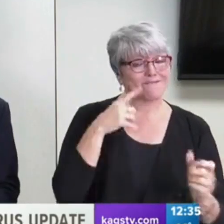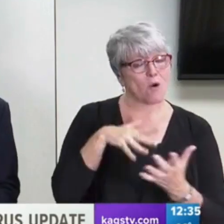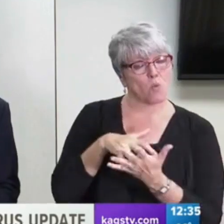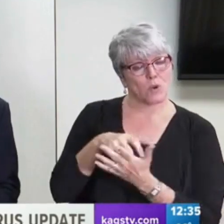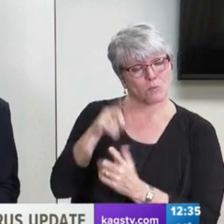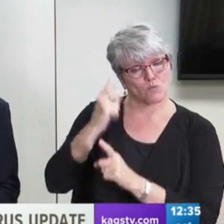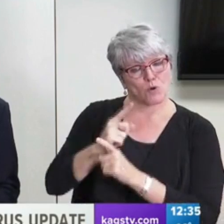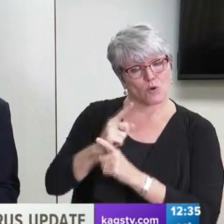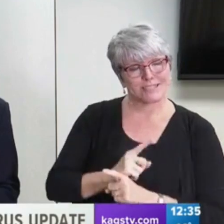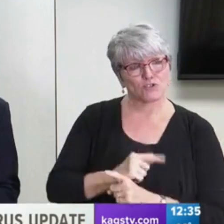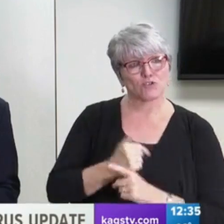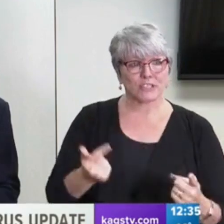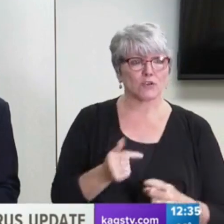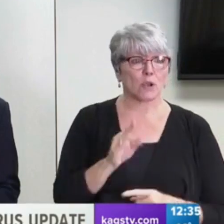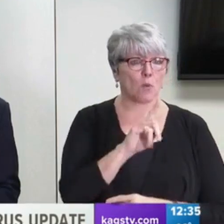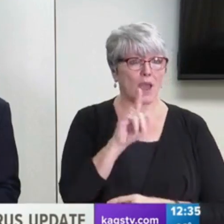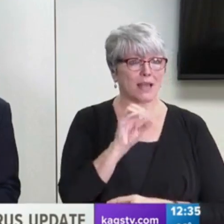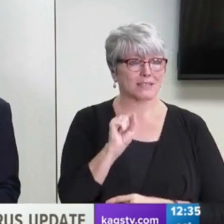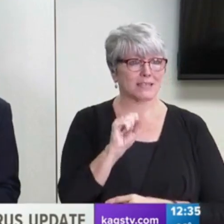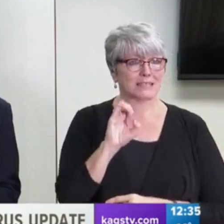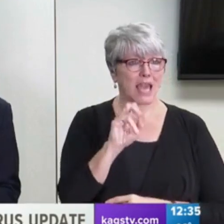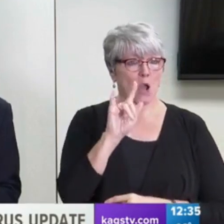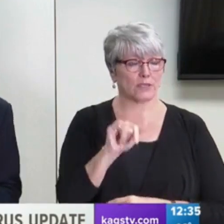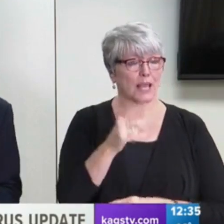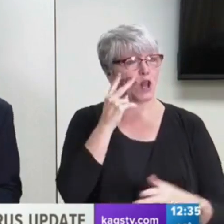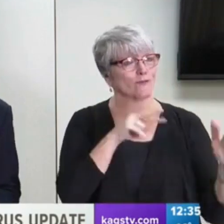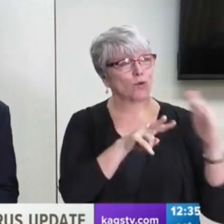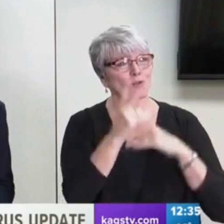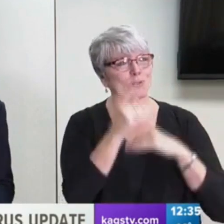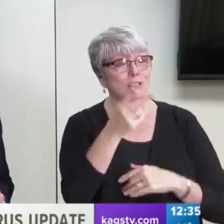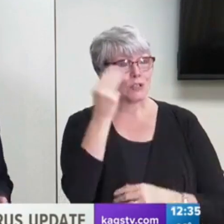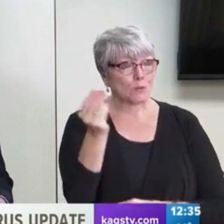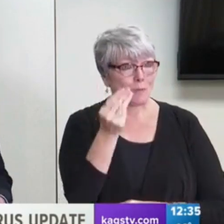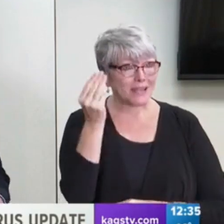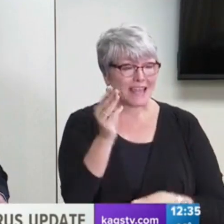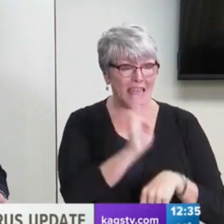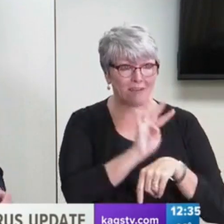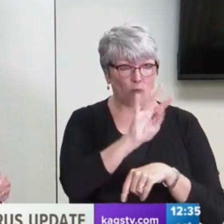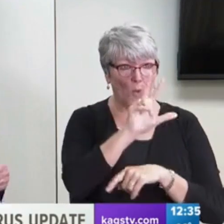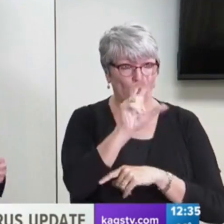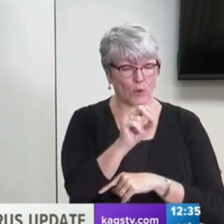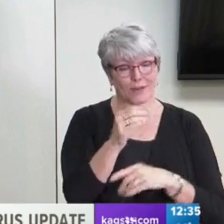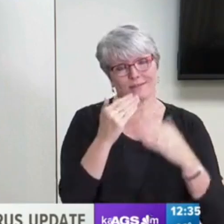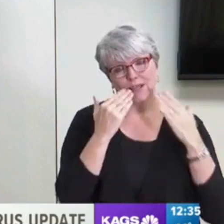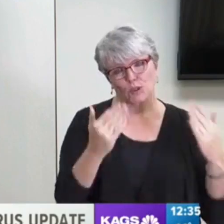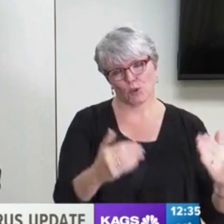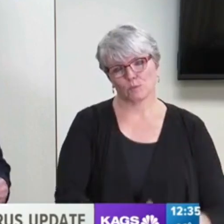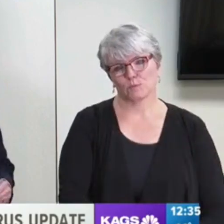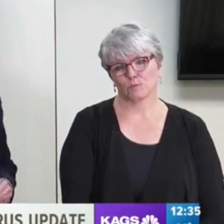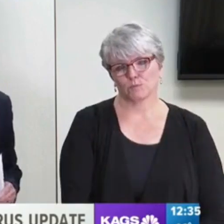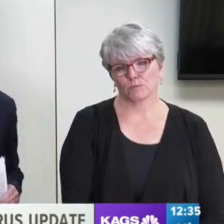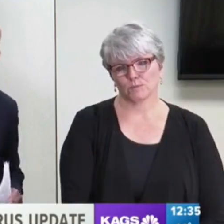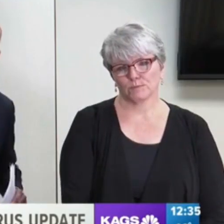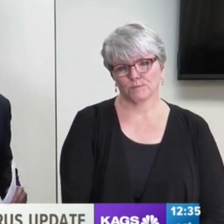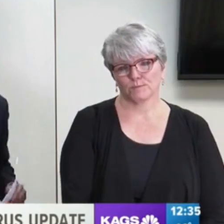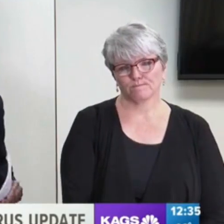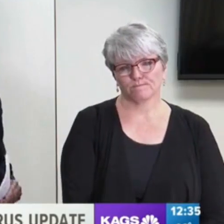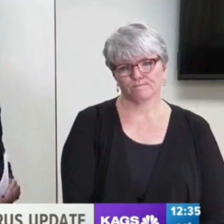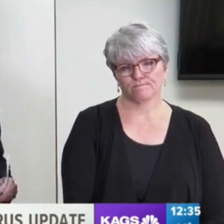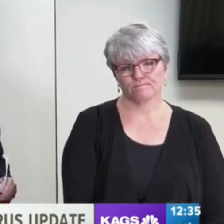sisters in Brazos County. We look forward to seeing you all Monday at 4:30. Thank you.